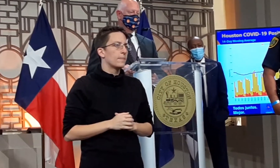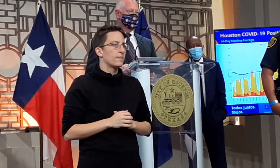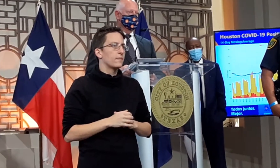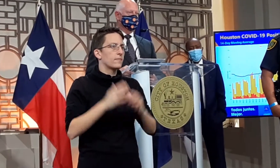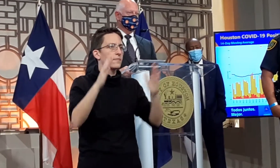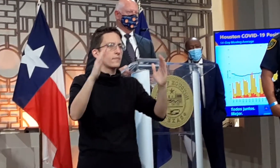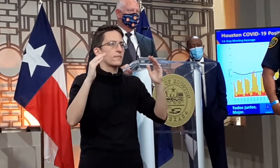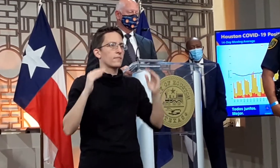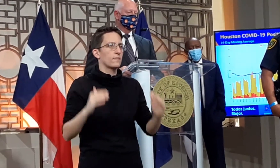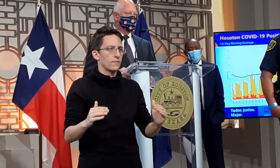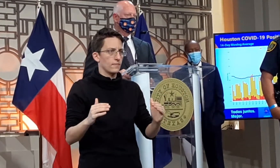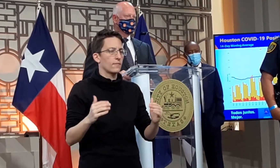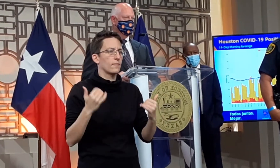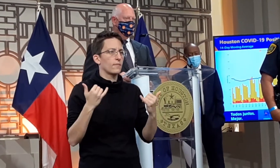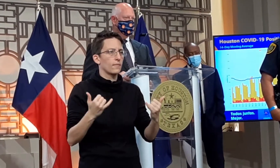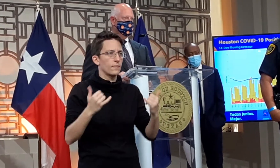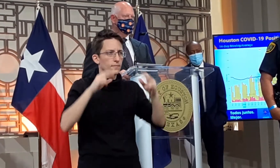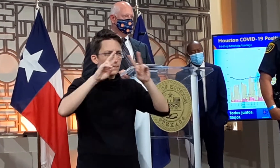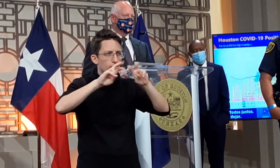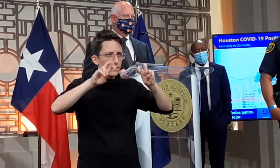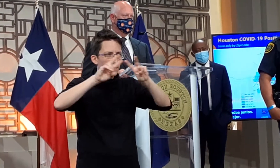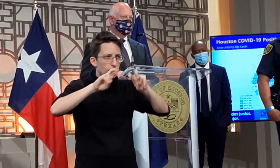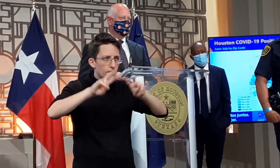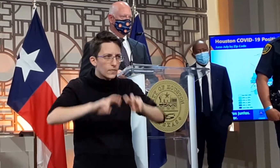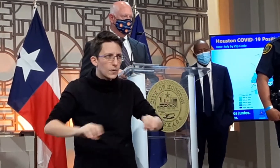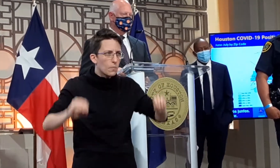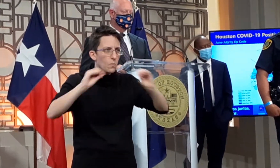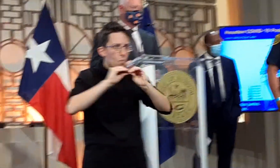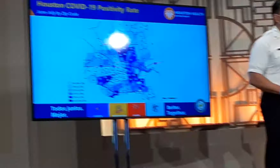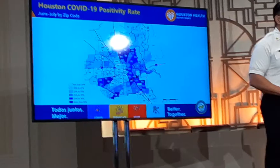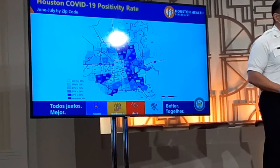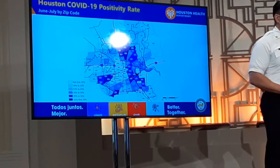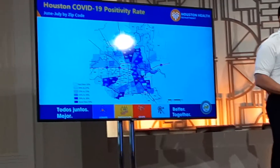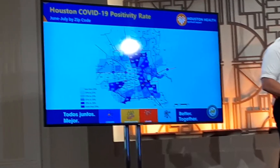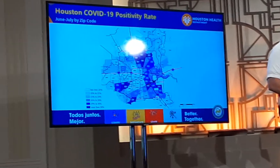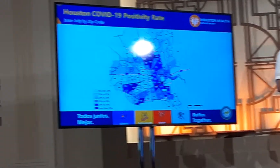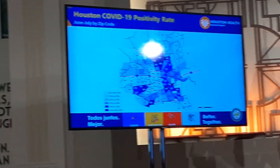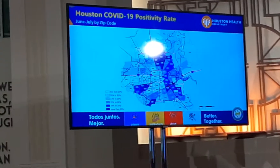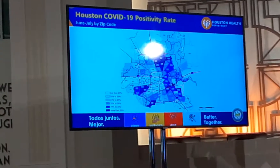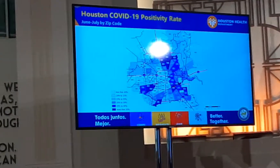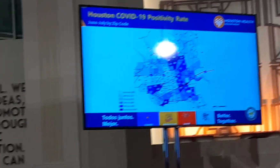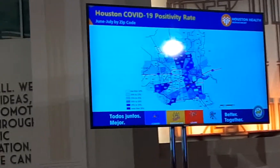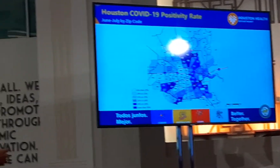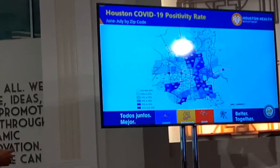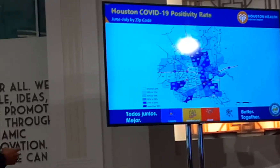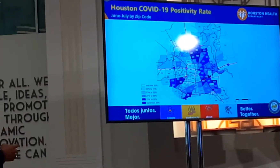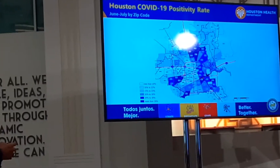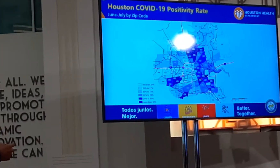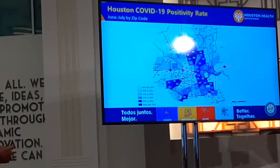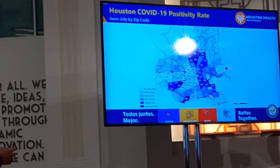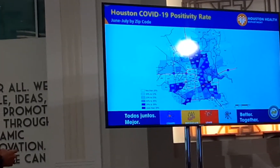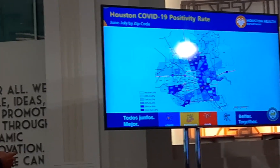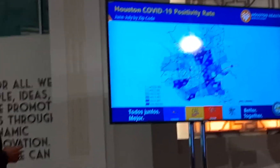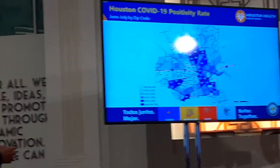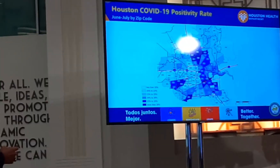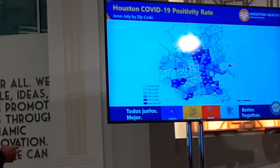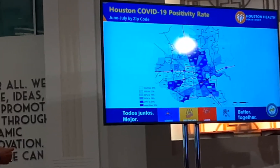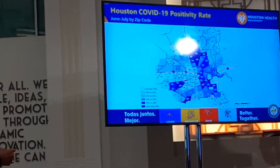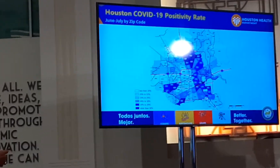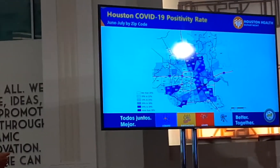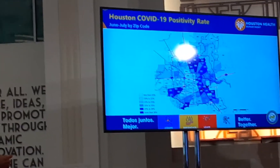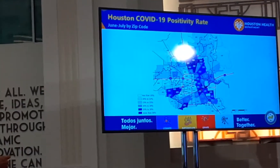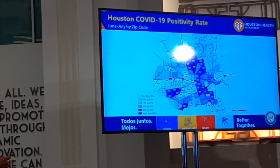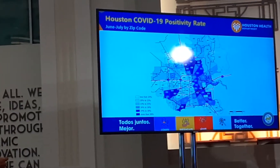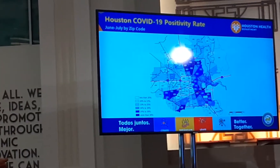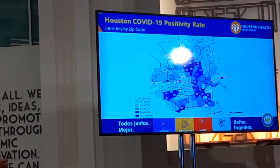next slide, we're going to look a little bit more graphically. We looked at the neighborhoods we've shown. And I want to caution everyone that the darker the blue, those are the neighborhoods